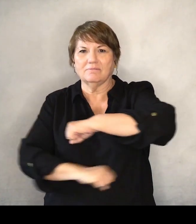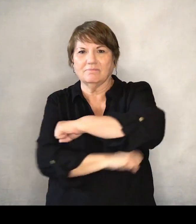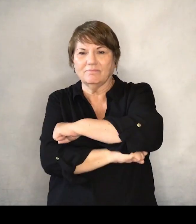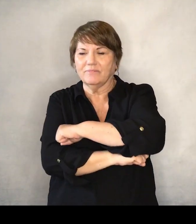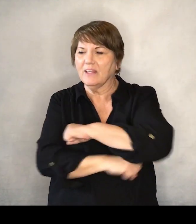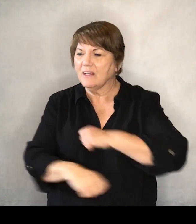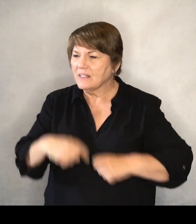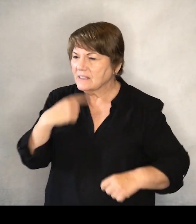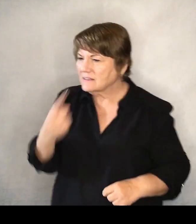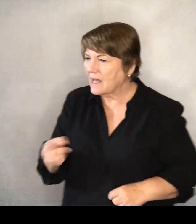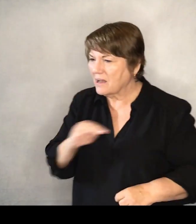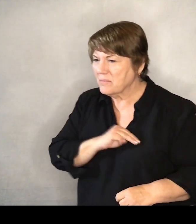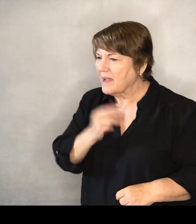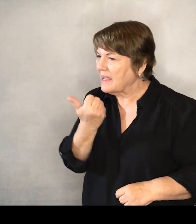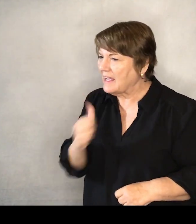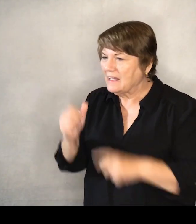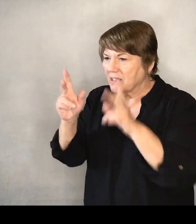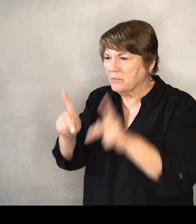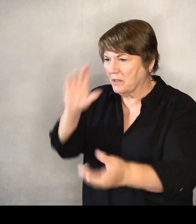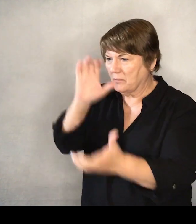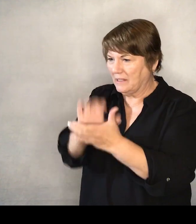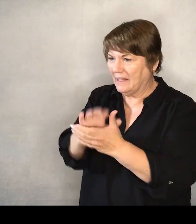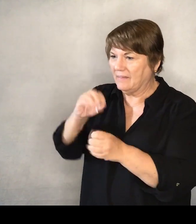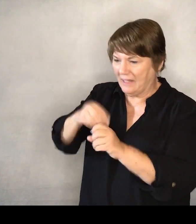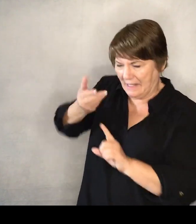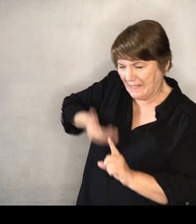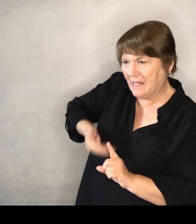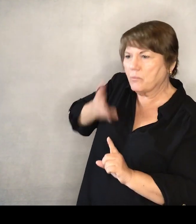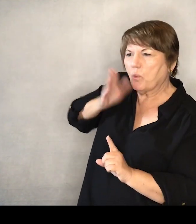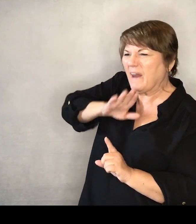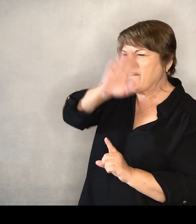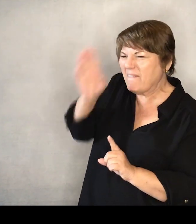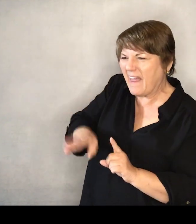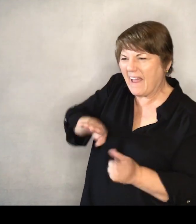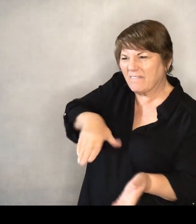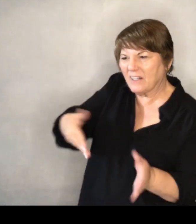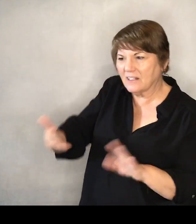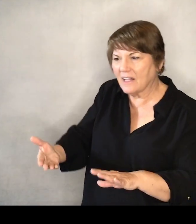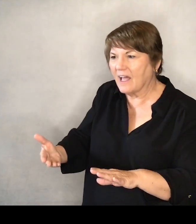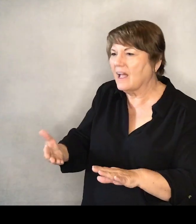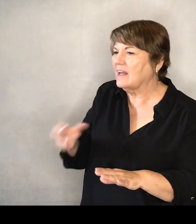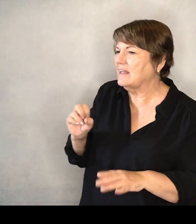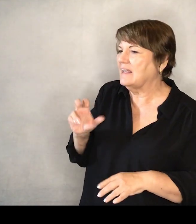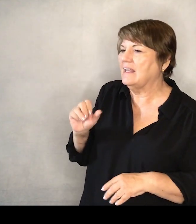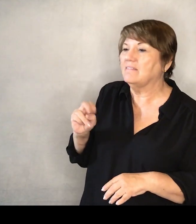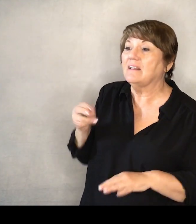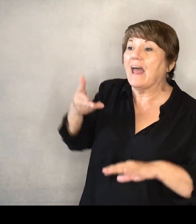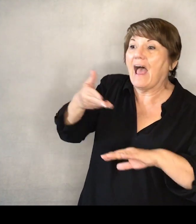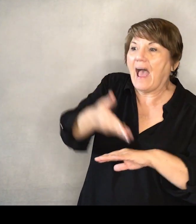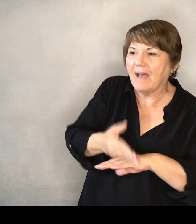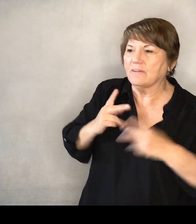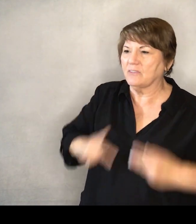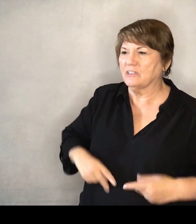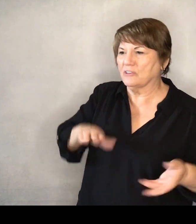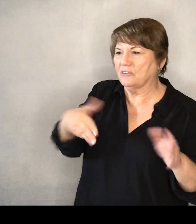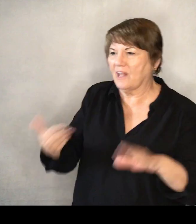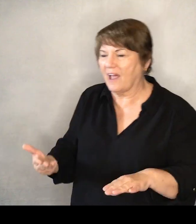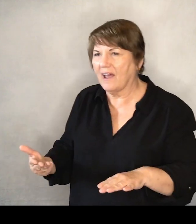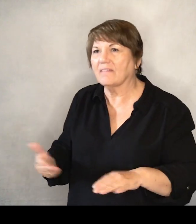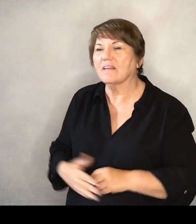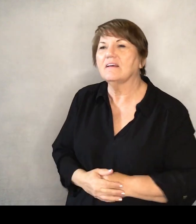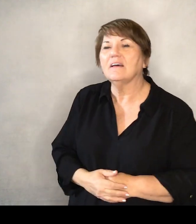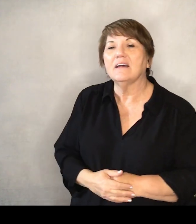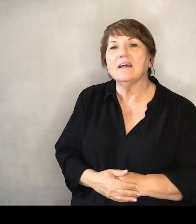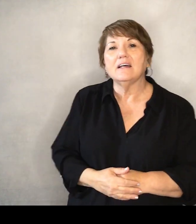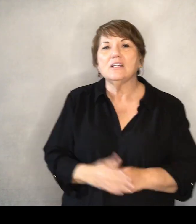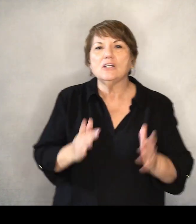telling Martha that whoever believes in him will never die, even after dying. He was, in